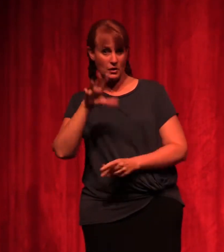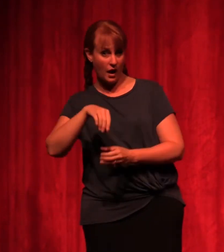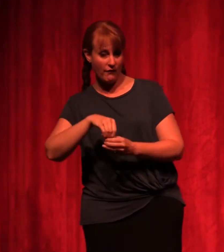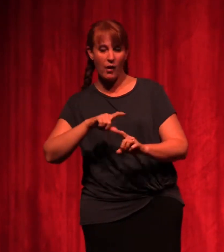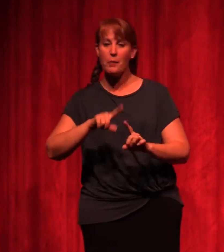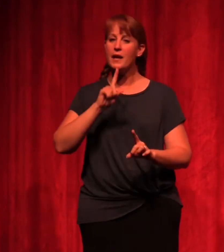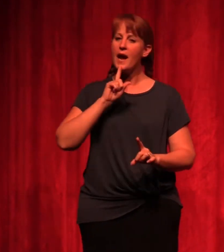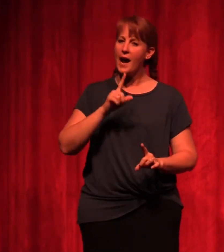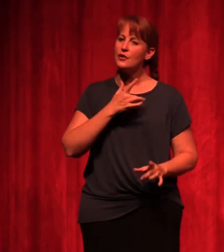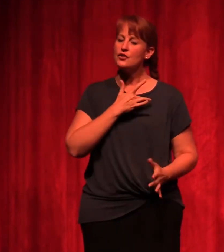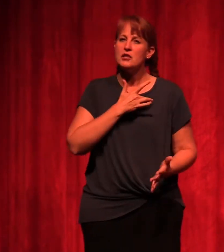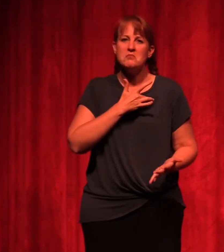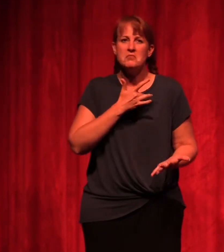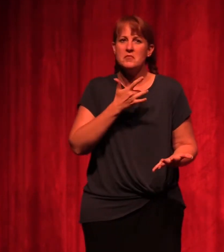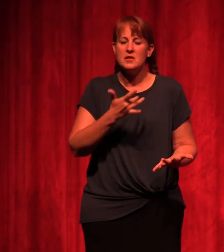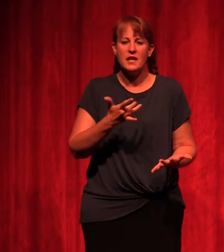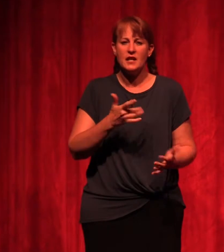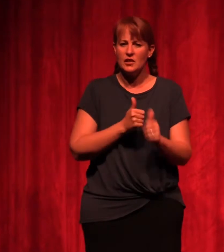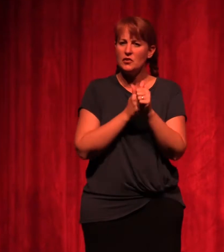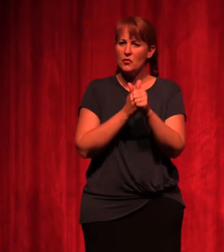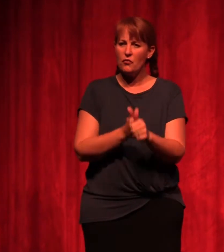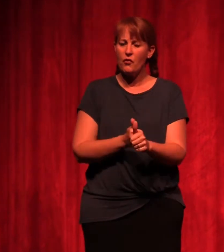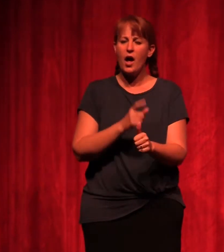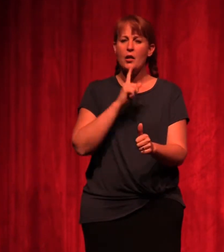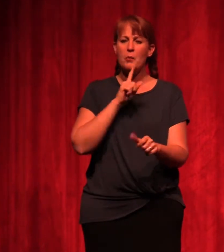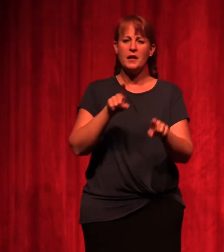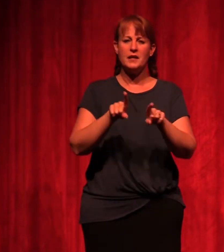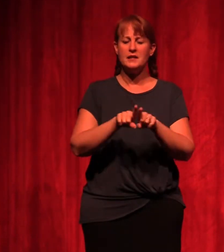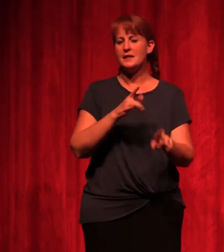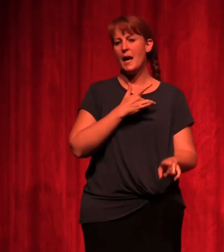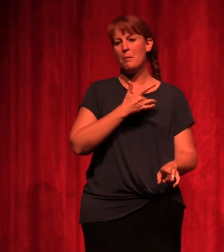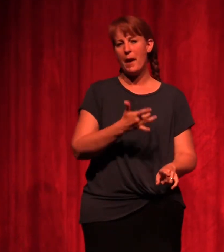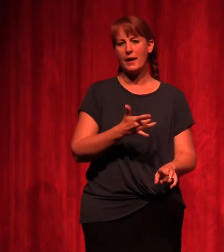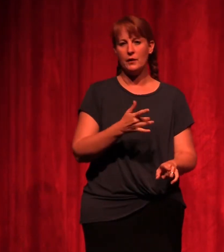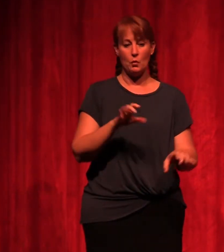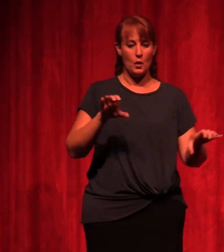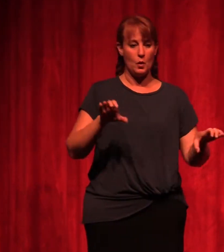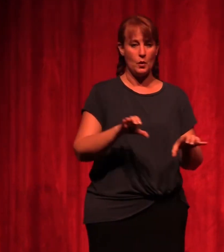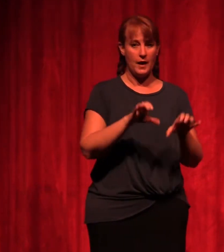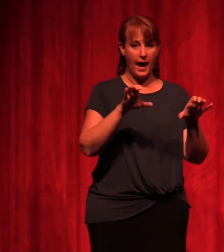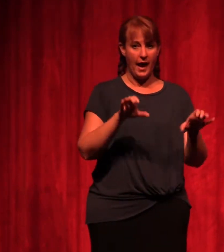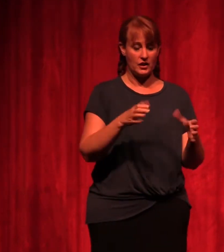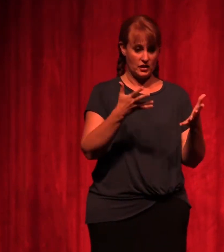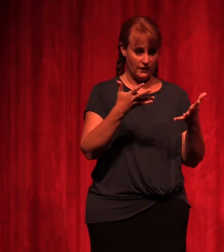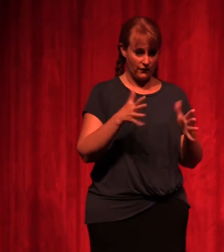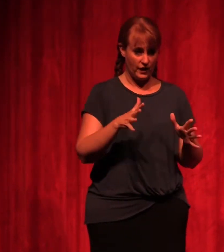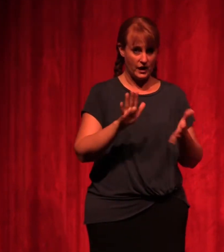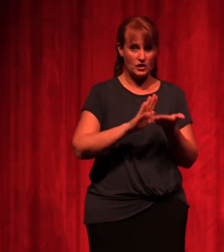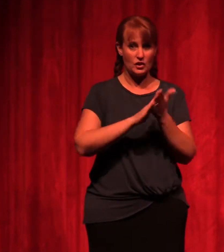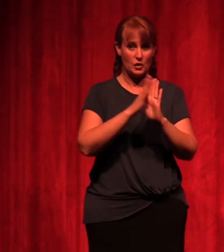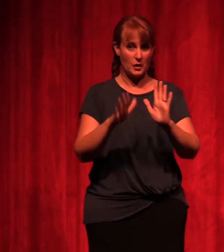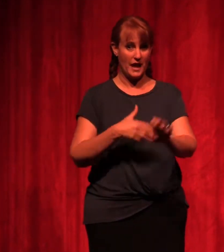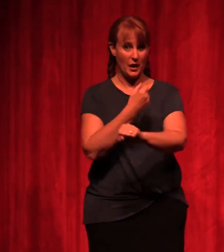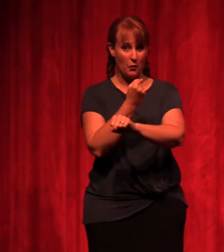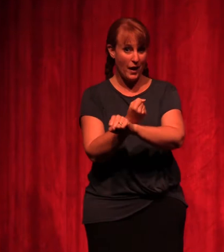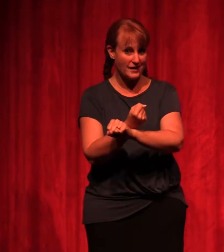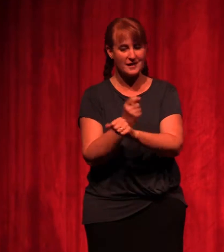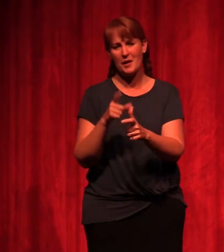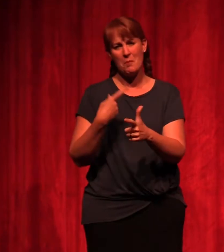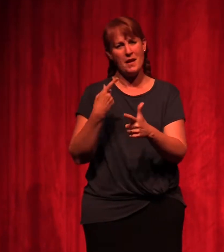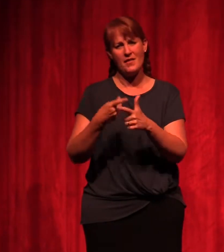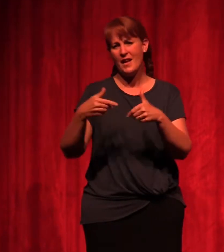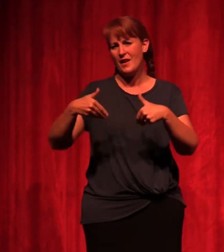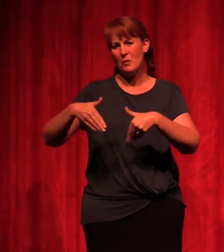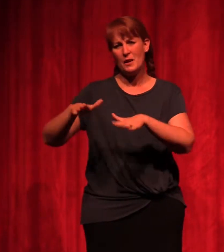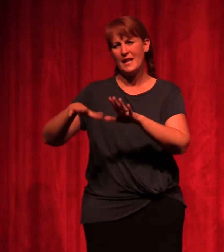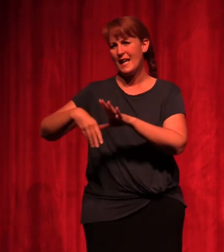actually tended to follow a pretty similar pattern. You would do the action, you would get arrested, but then you'd generally get let